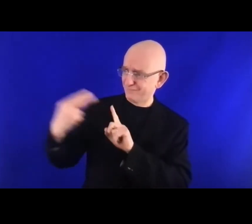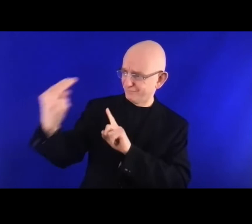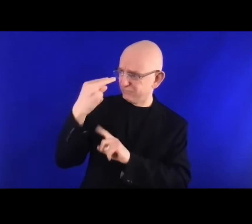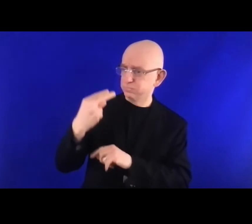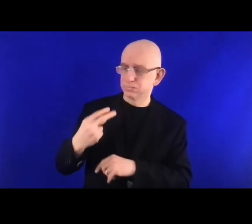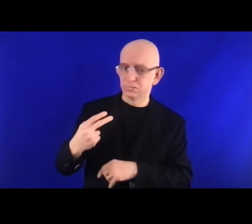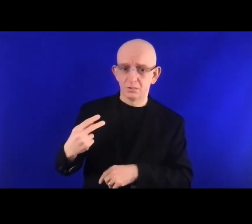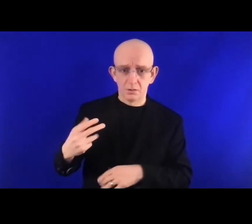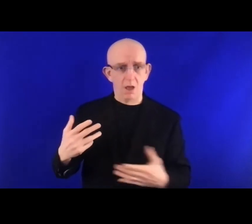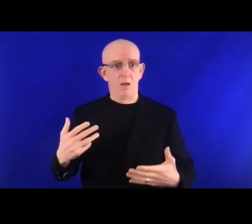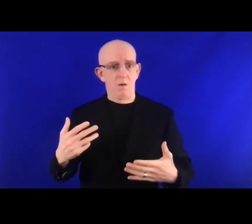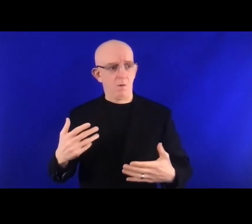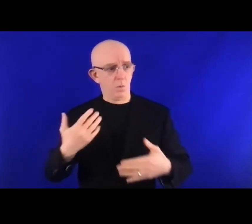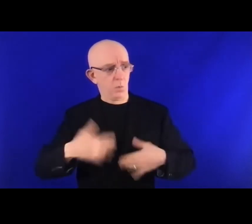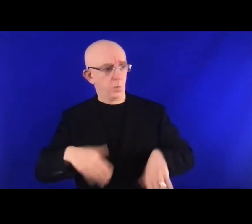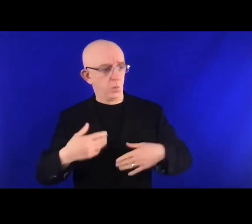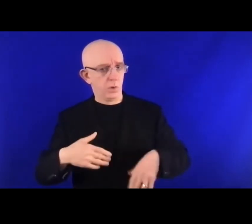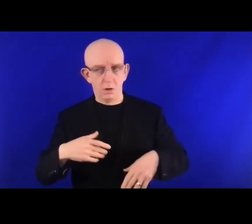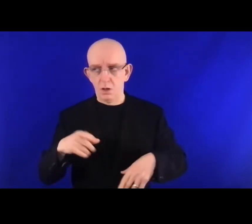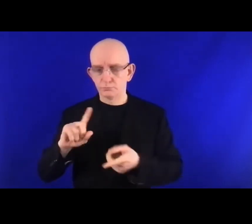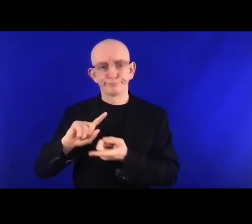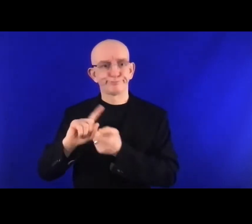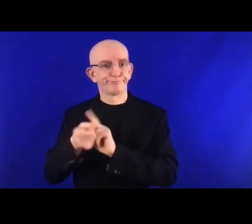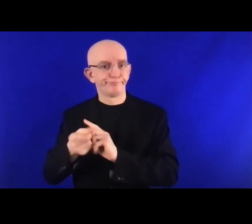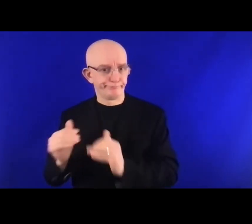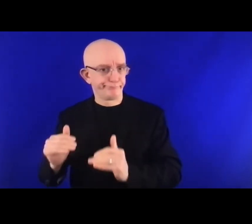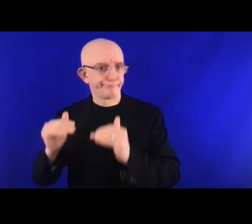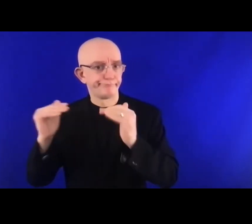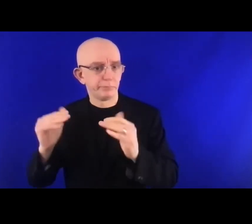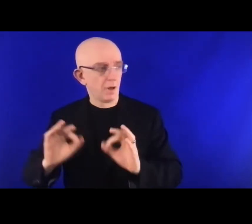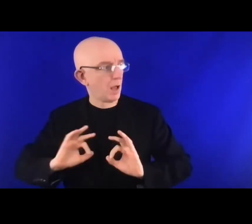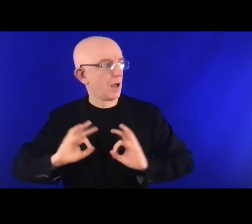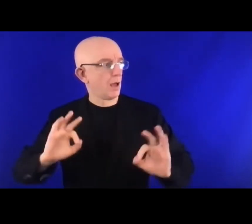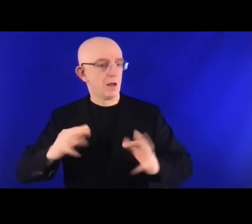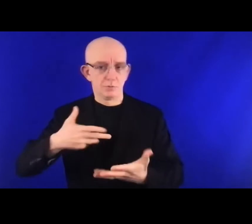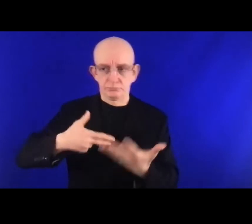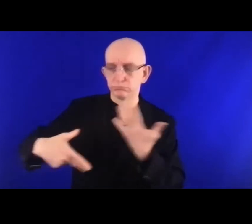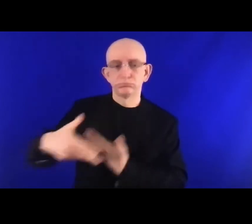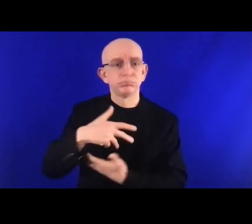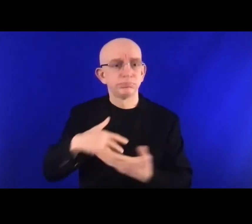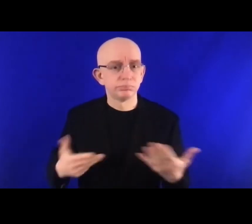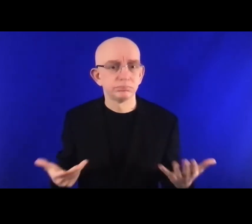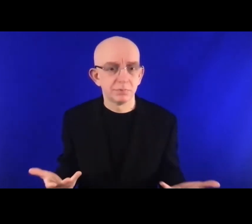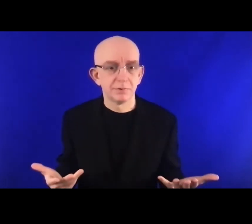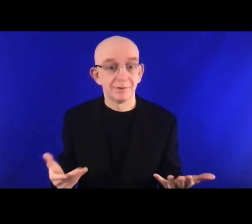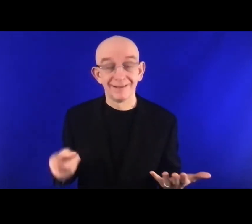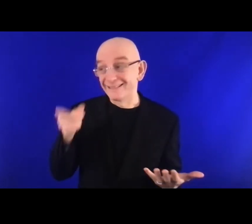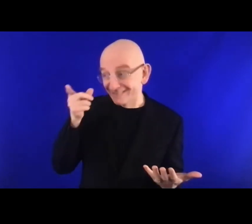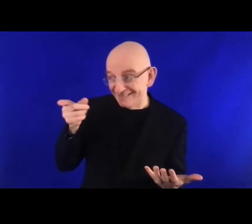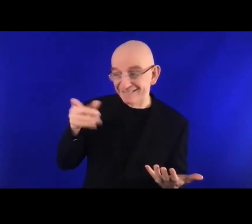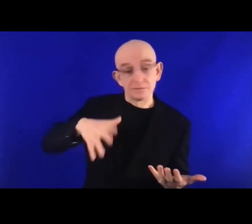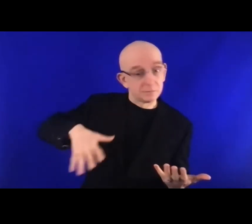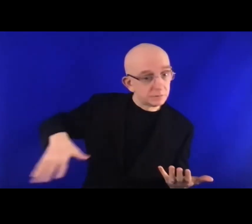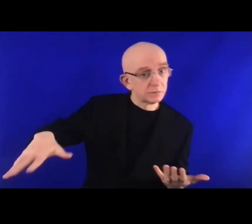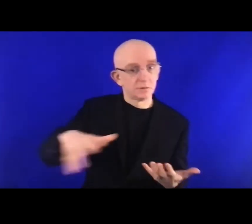better place, you know, the society and the people will you know, that they will